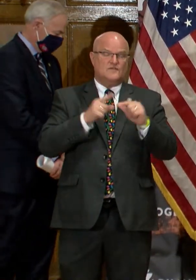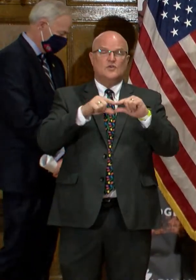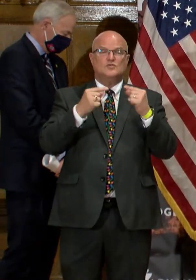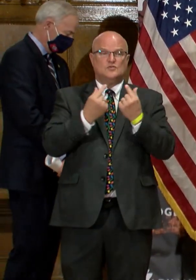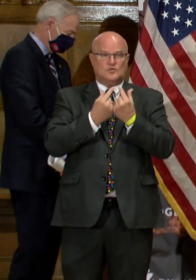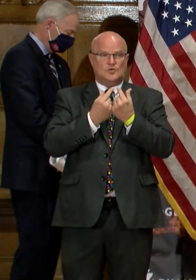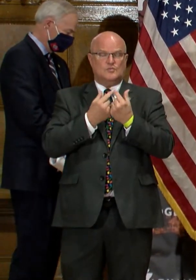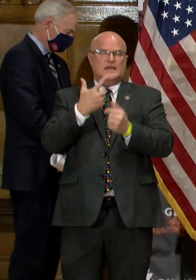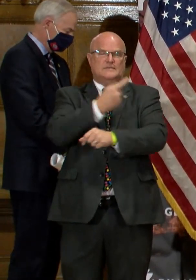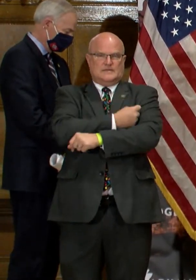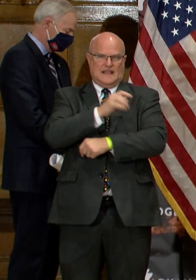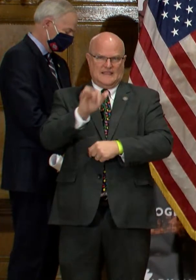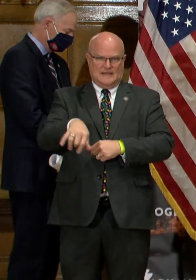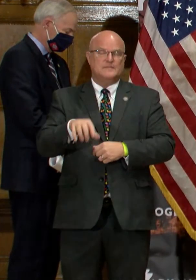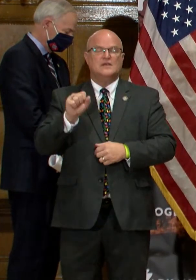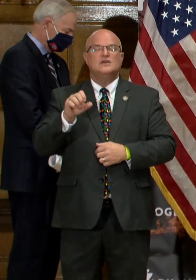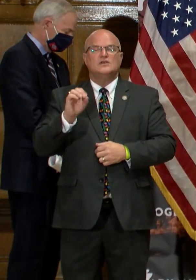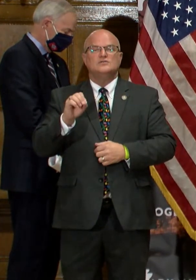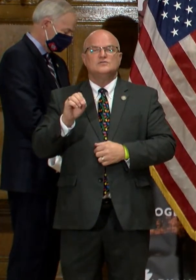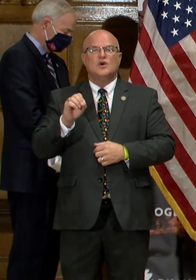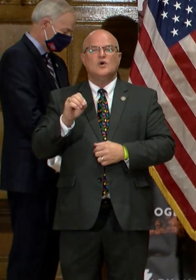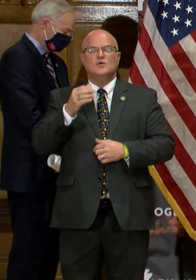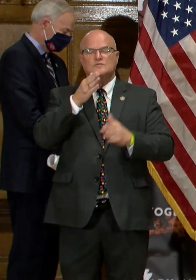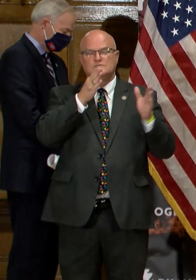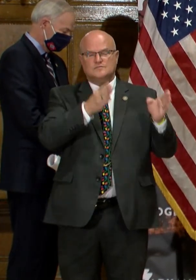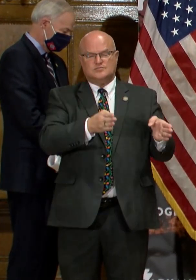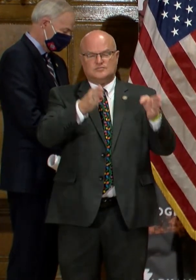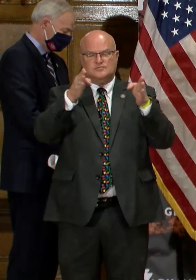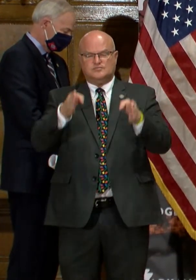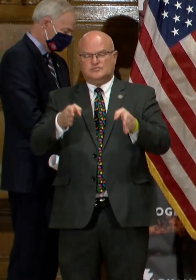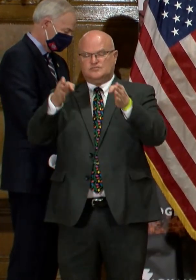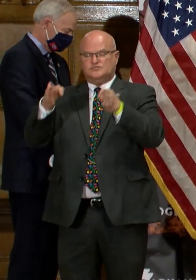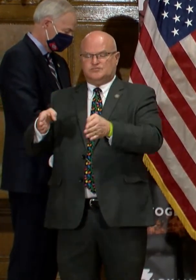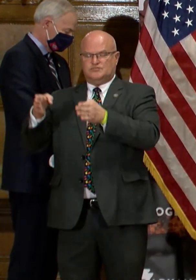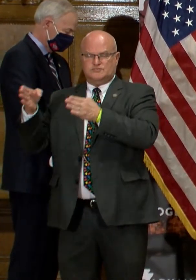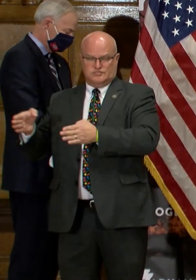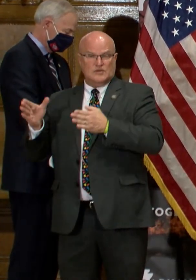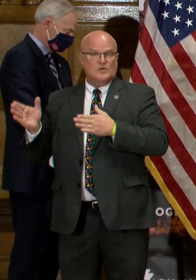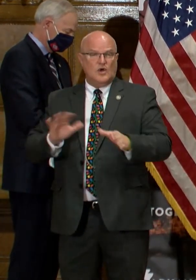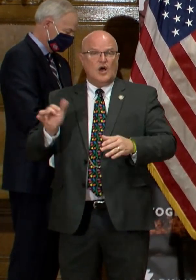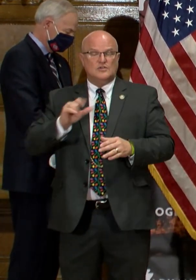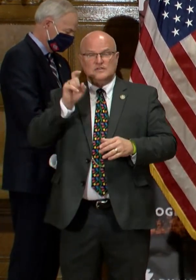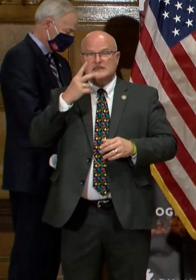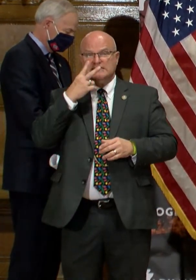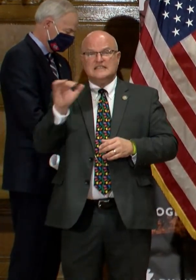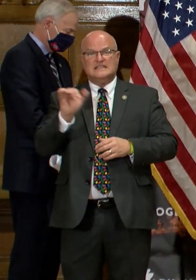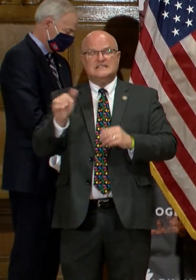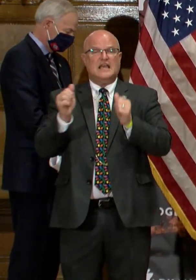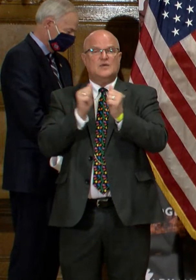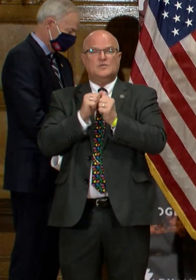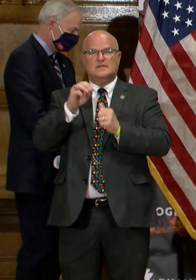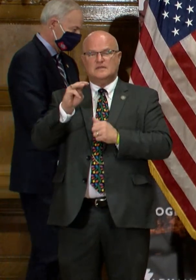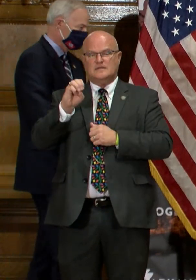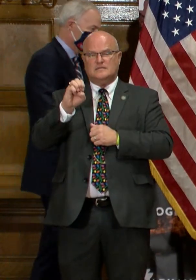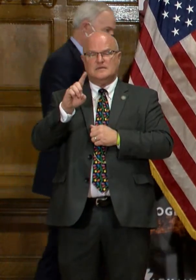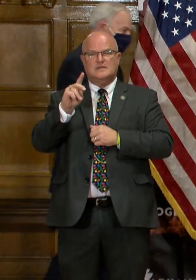group and immunize them. So it's sequential and planned, and we will also receive the same with